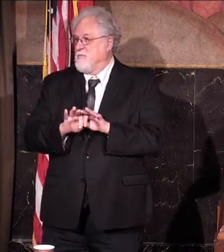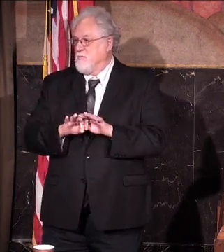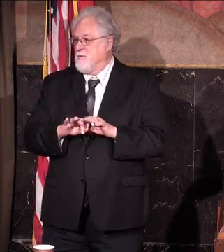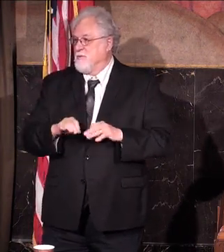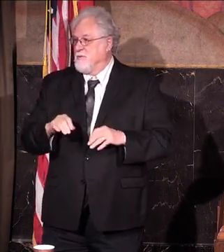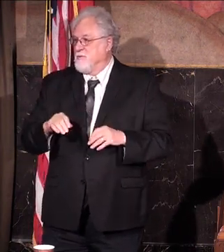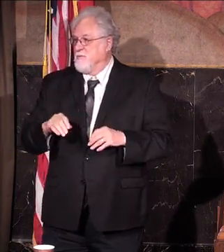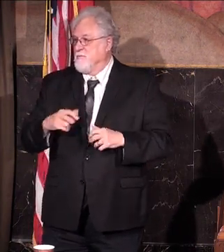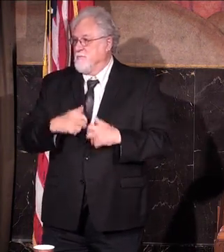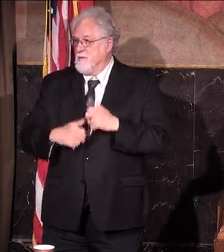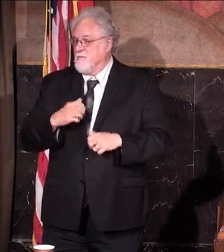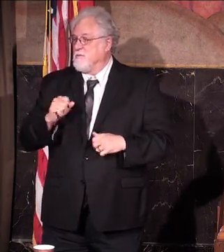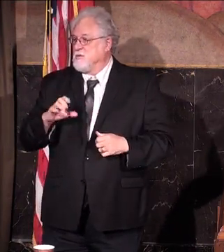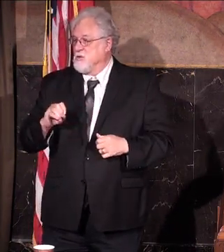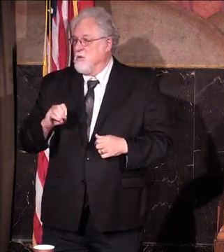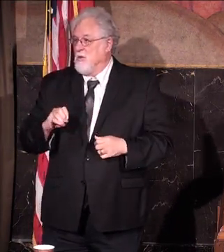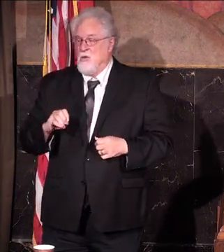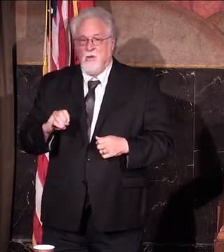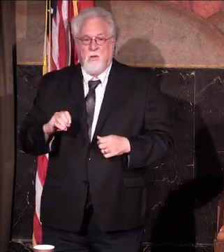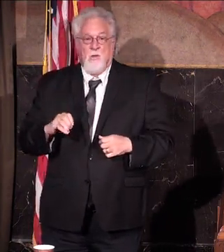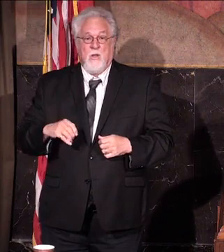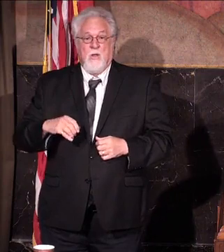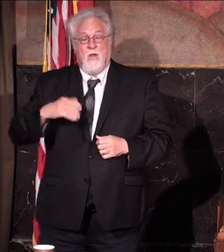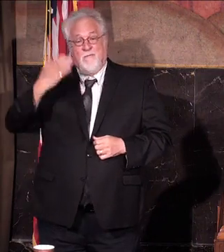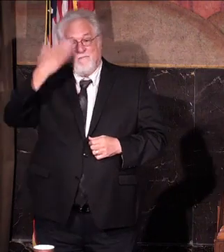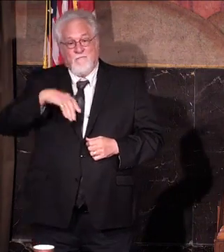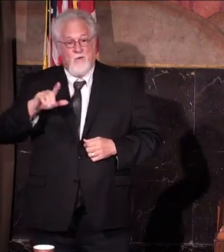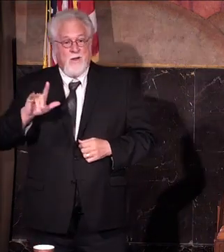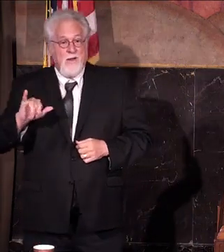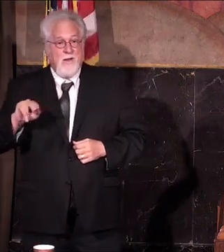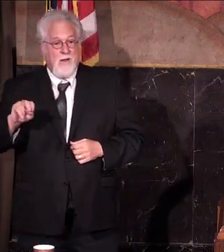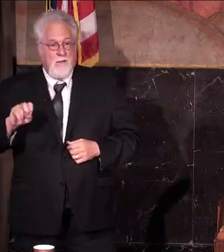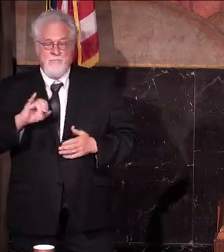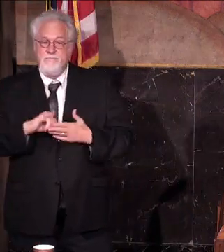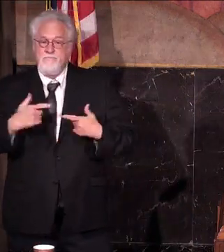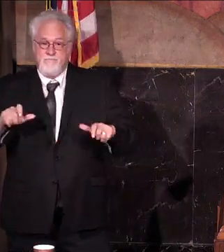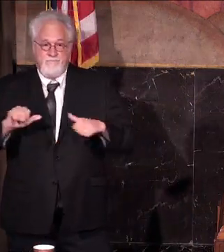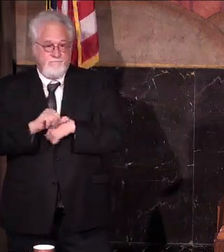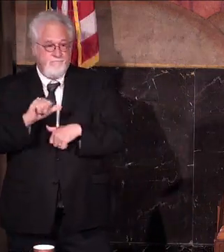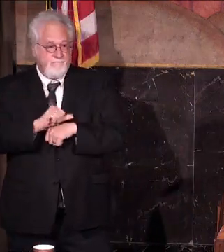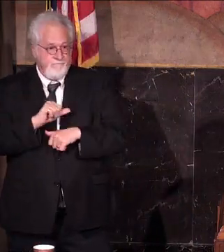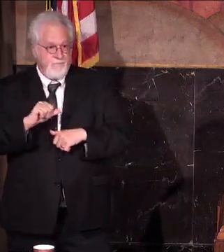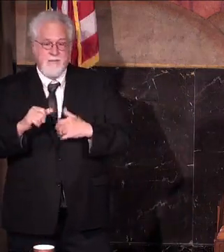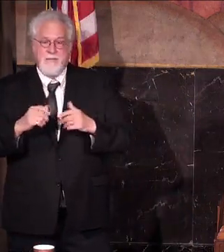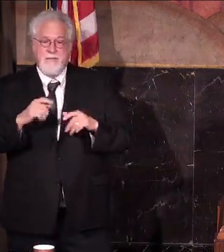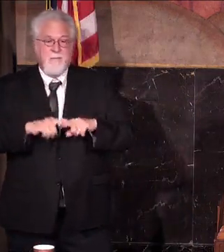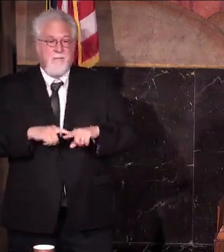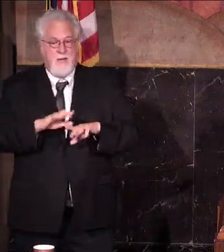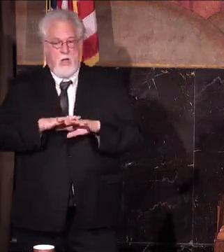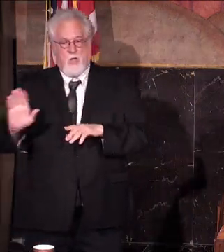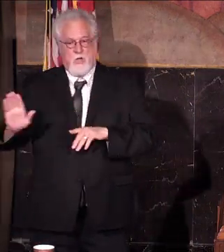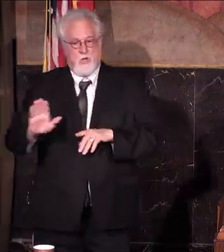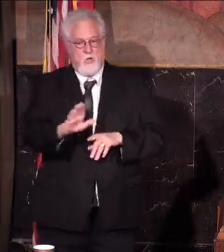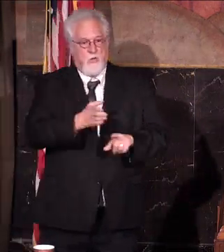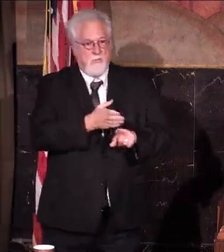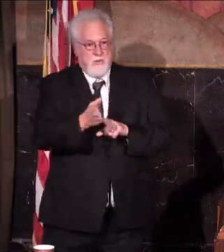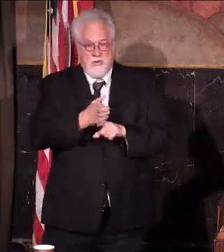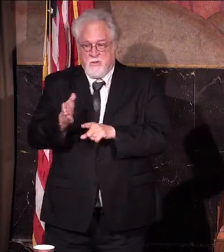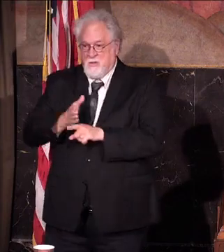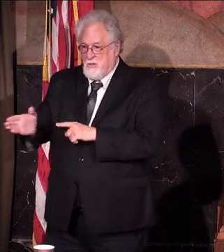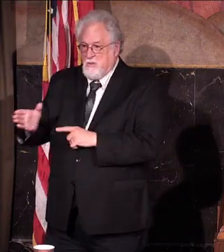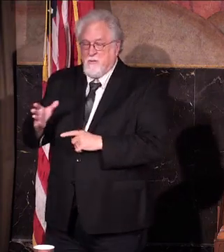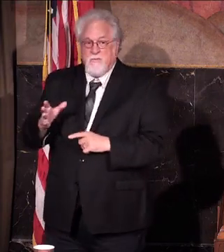factor. So being on the front line is a huge risk factor, depending on the specialty of that individual.